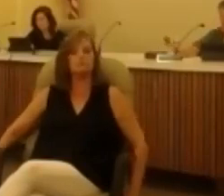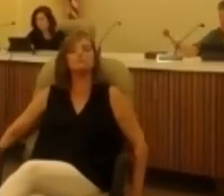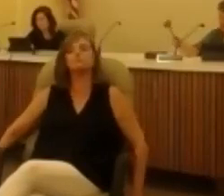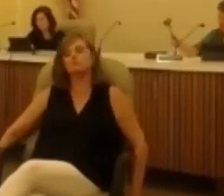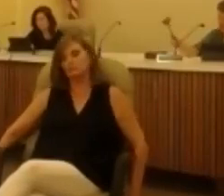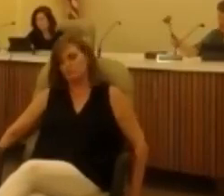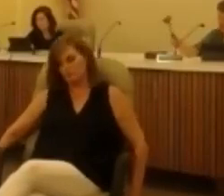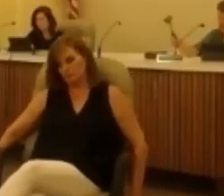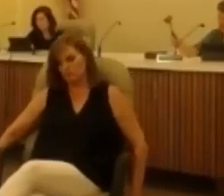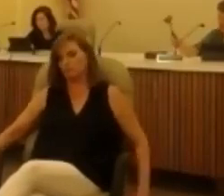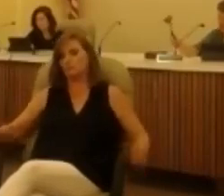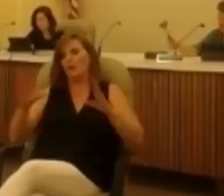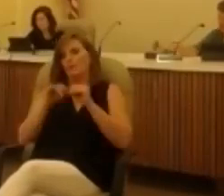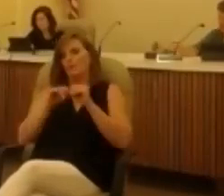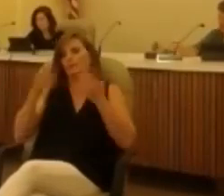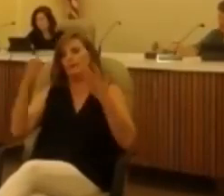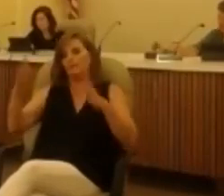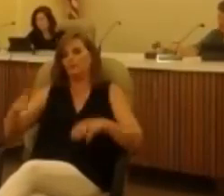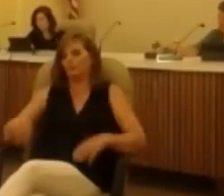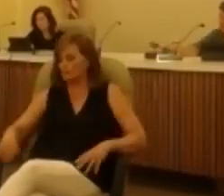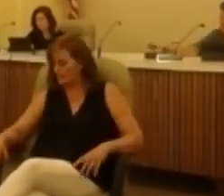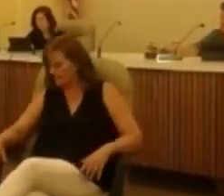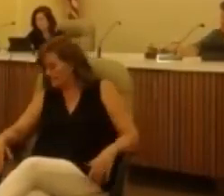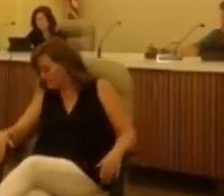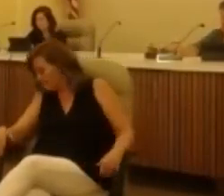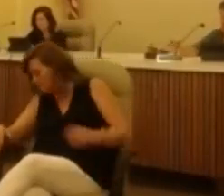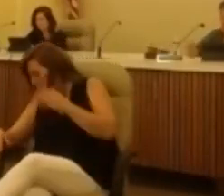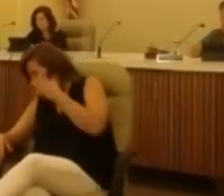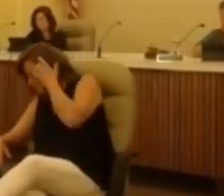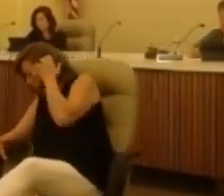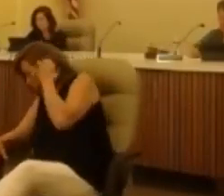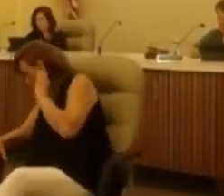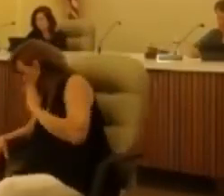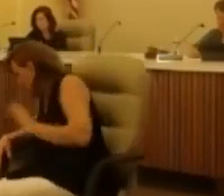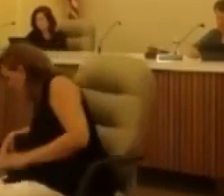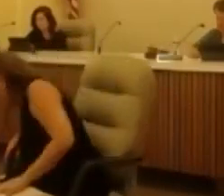Hearing no objections, meeting adjourned. thank you. Hey, back.